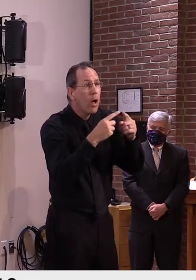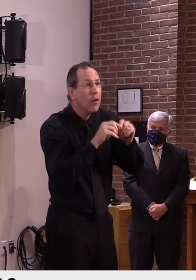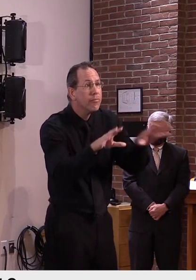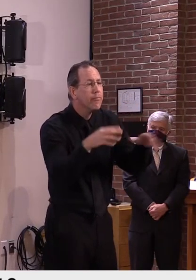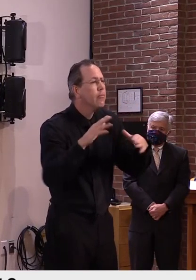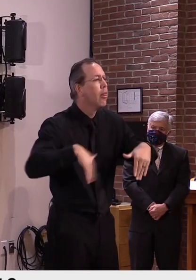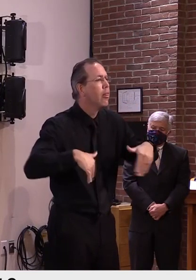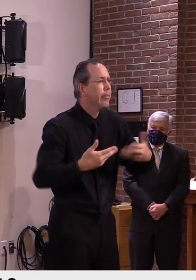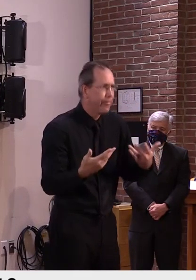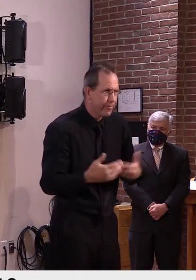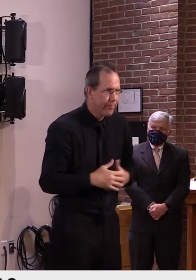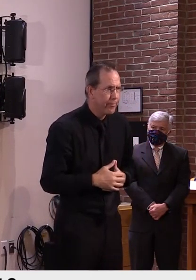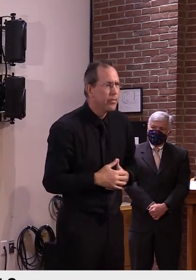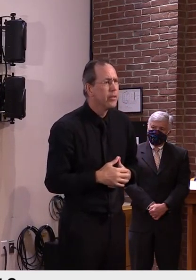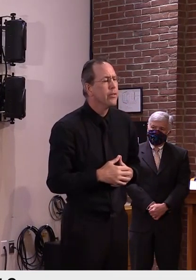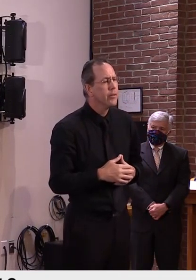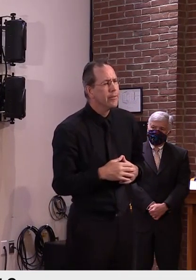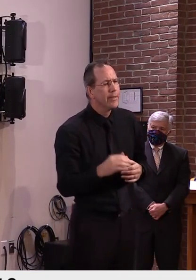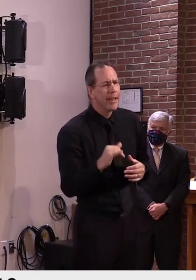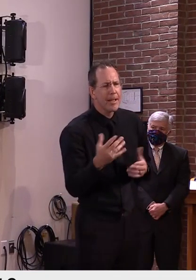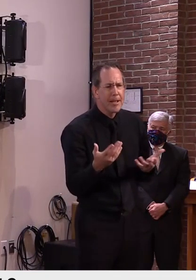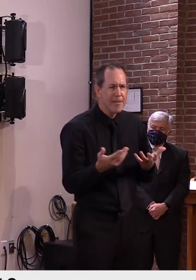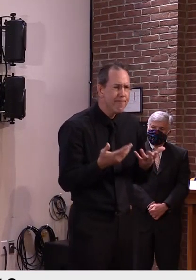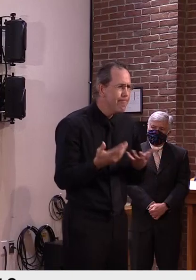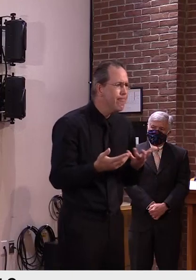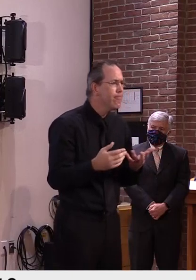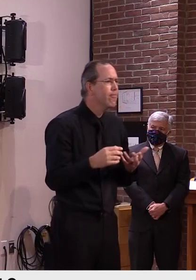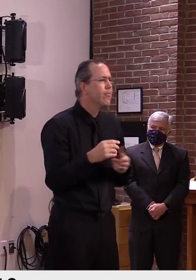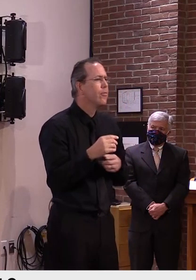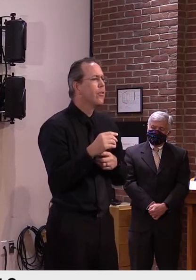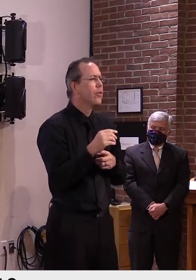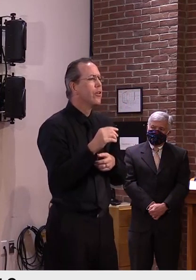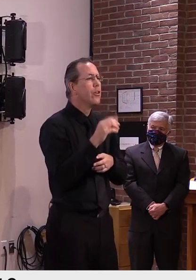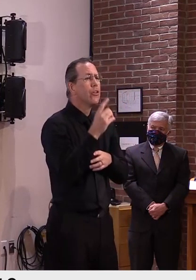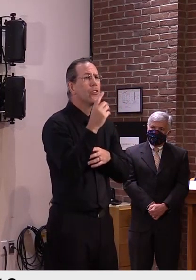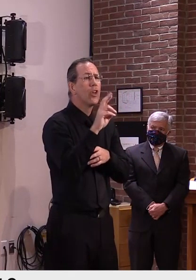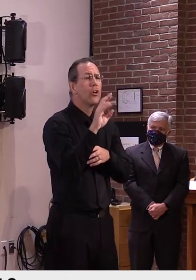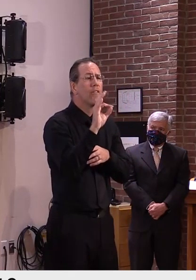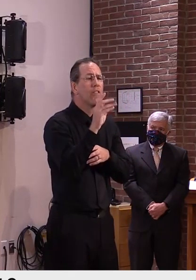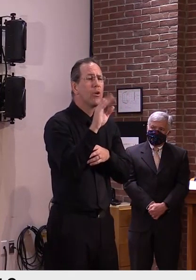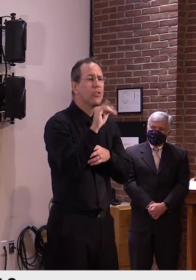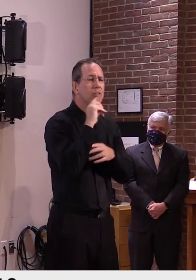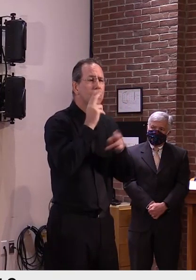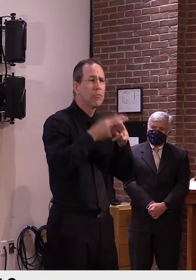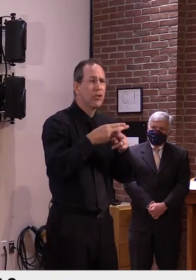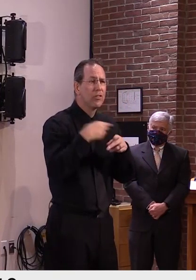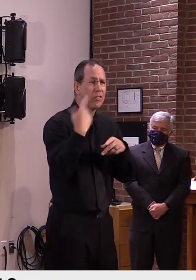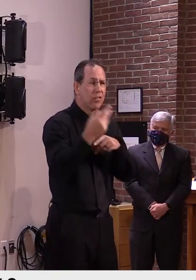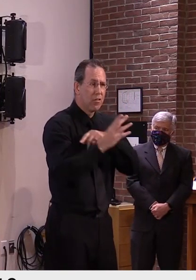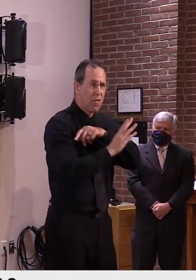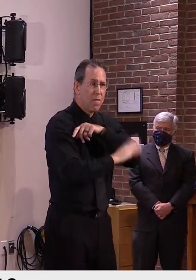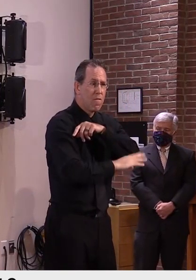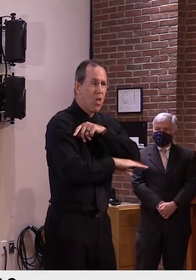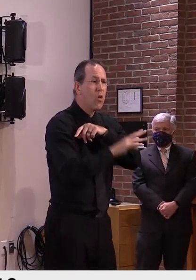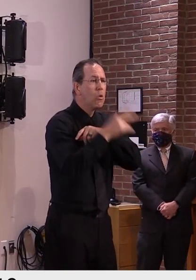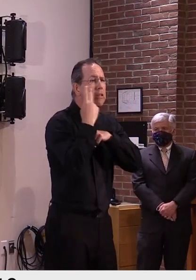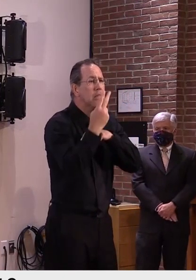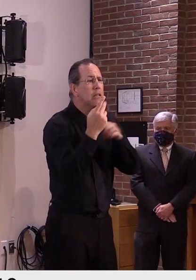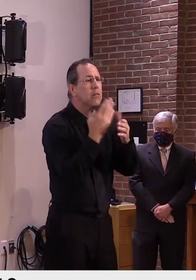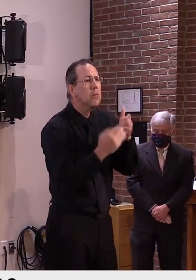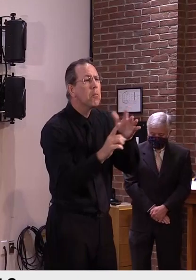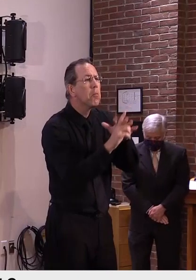kind of the way it was described in the conference that Dr. Fauci came to. You know, this fall, we may indeed see one or two of these